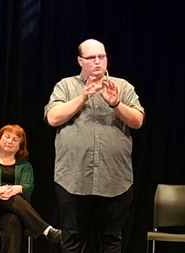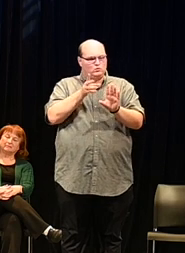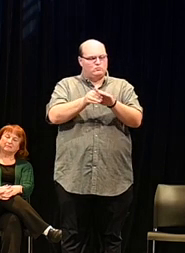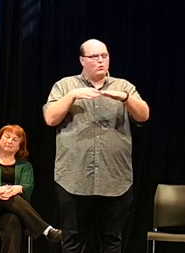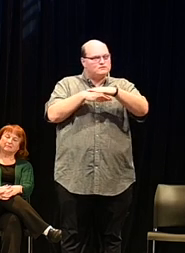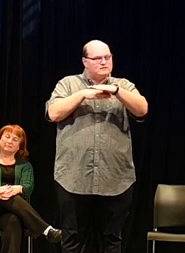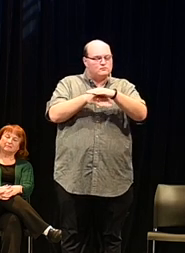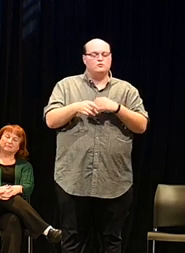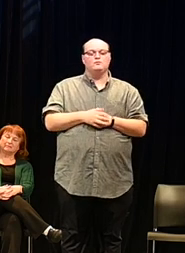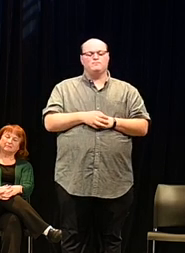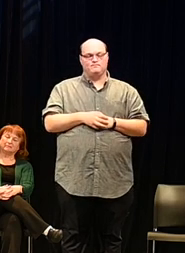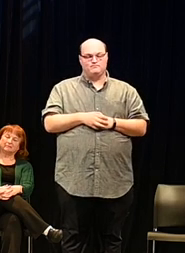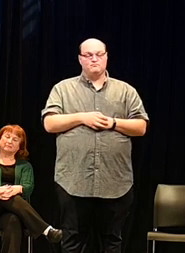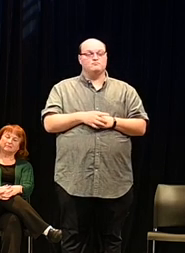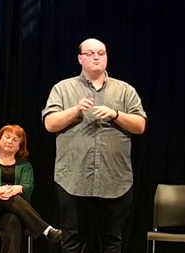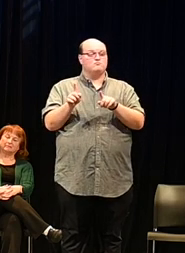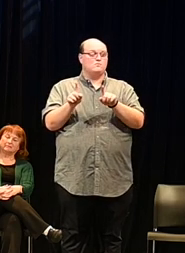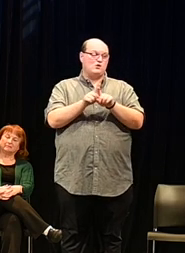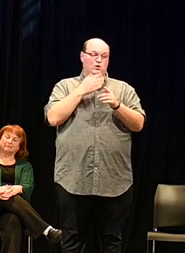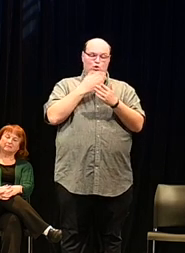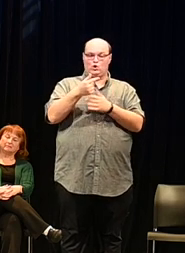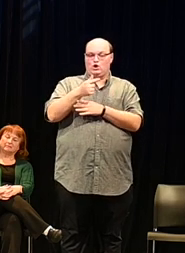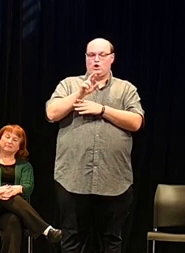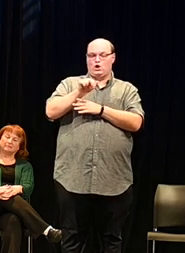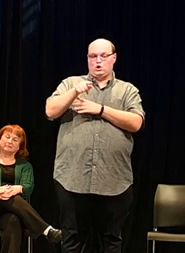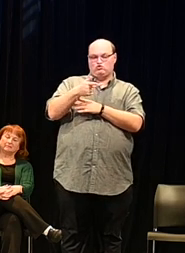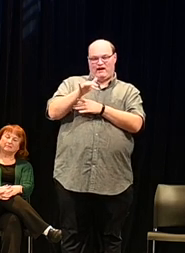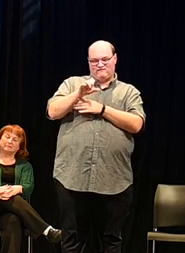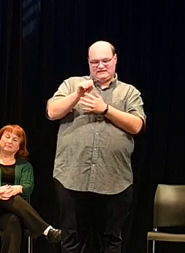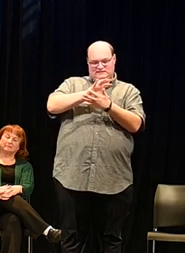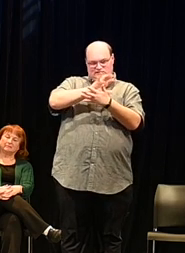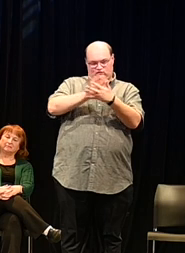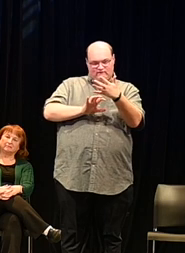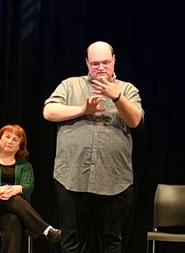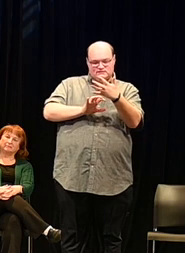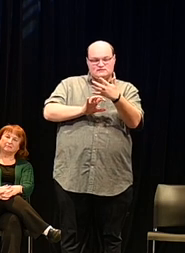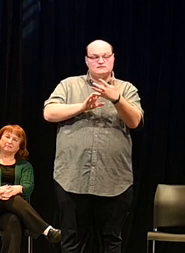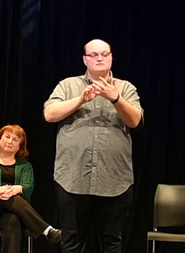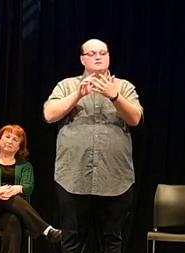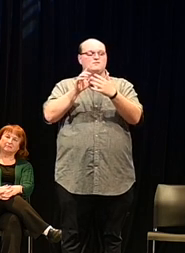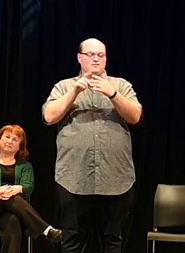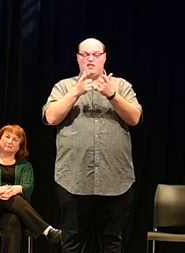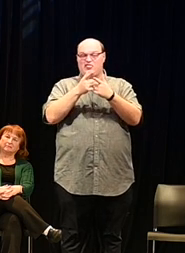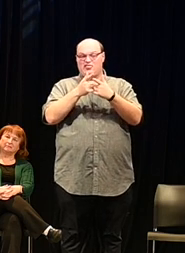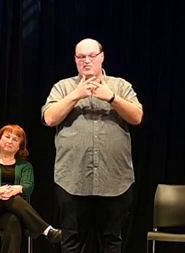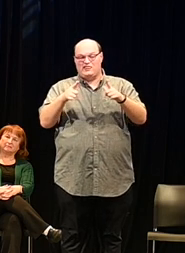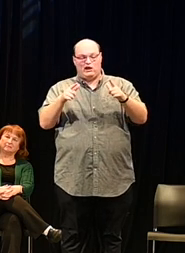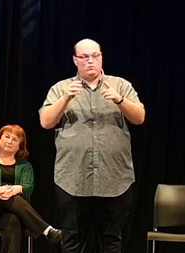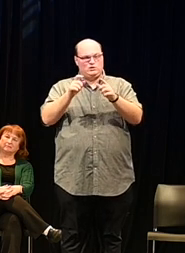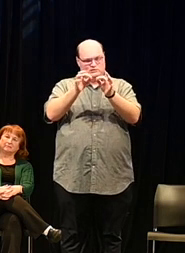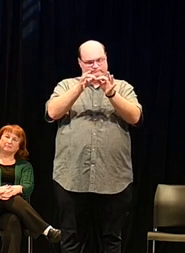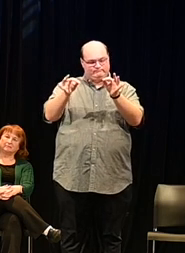also speak to good use of graphics, and we speak to language that